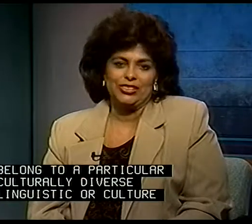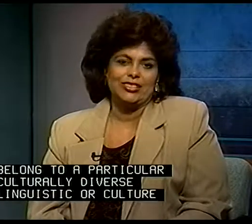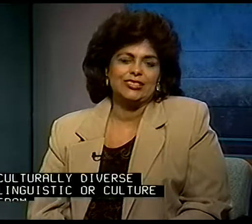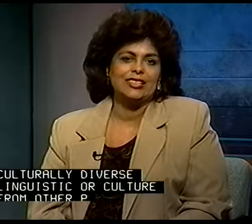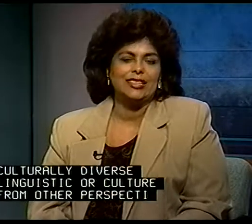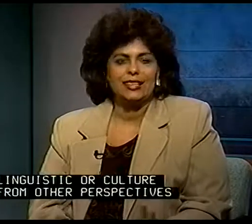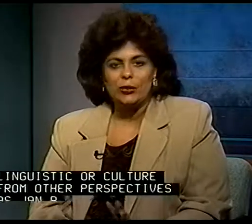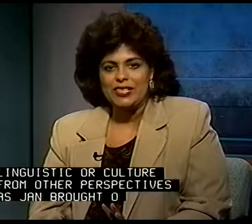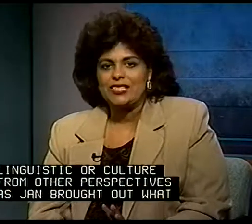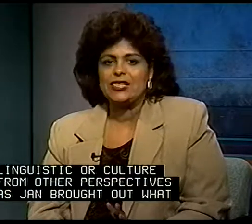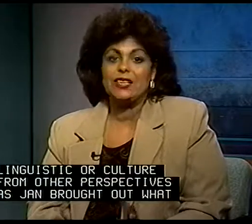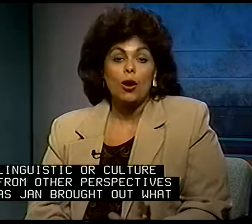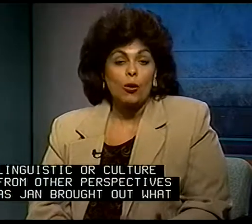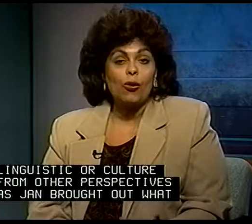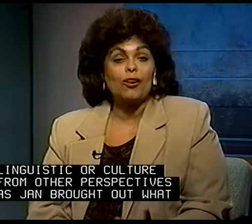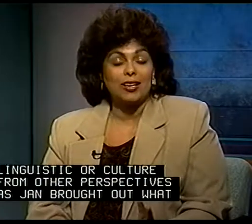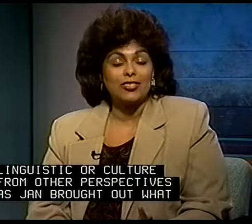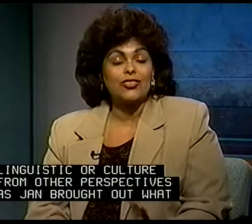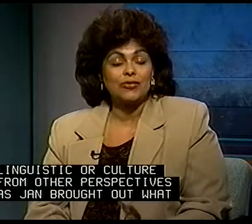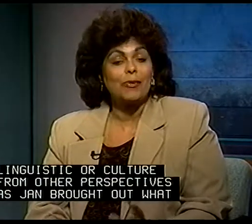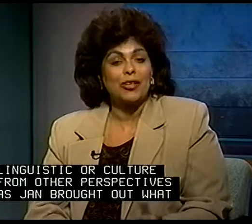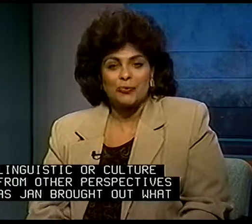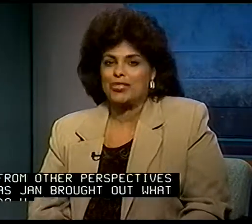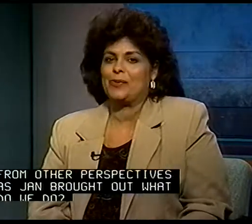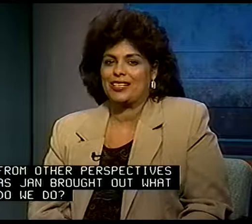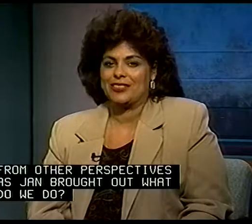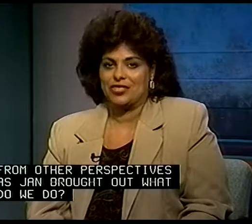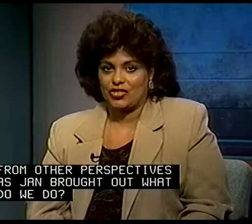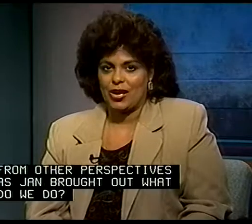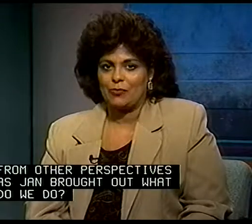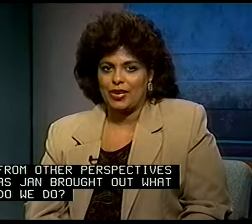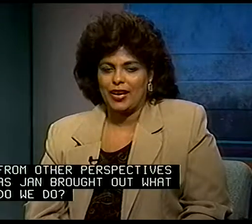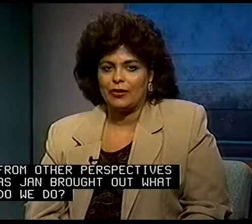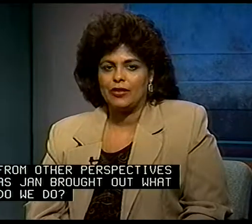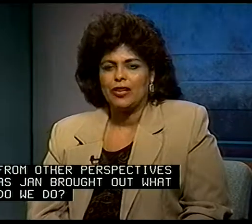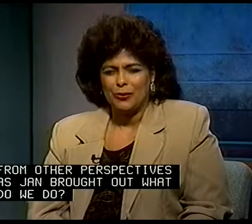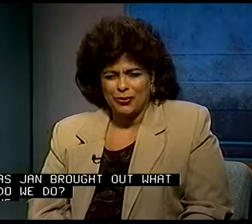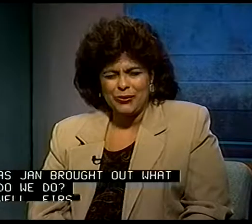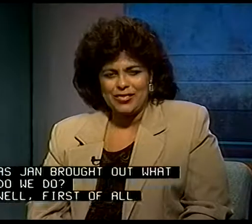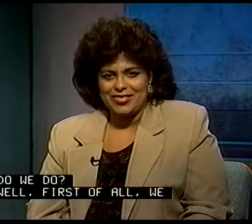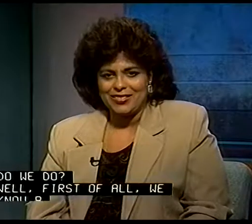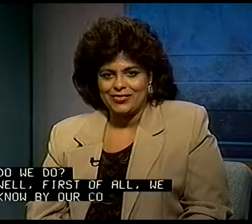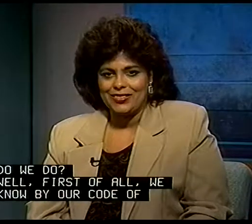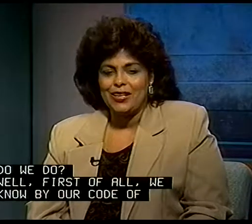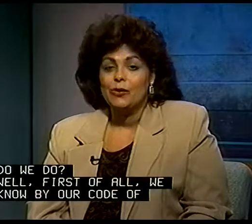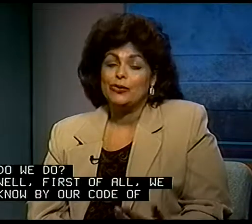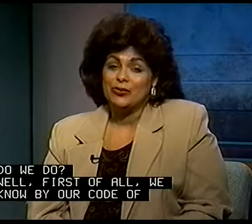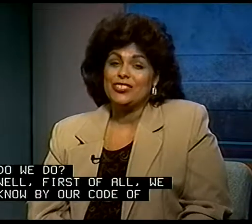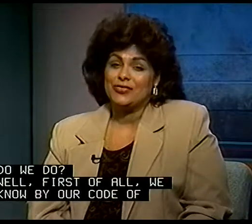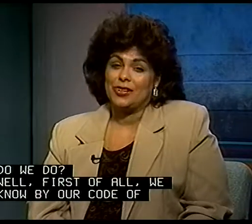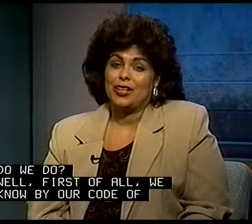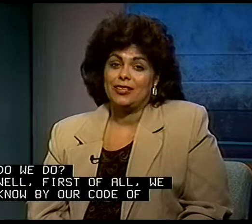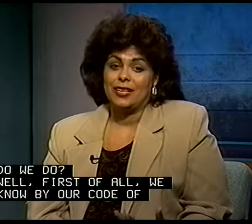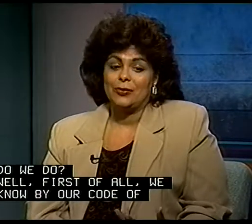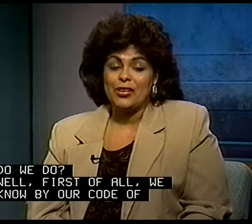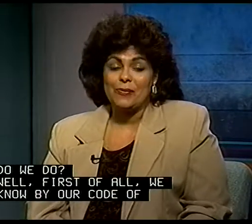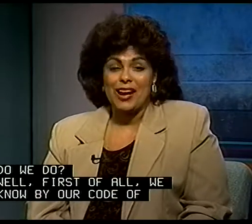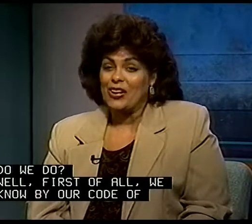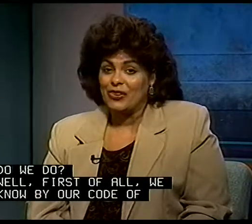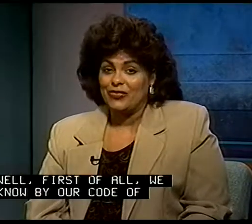diverse, linguistic, or culture from other perspectives, as Jan brought out, what do? Well, first of all, we know by our code of